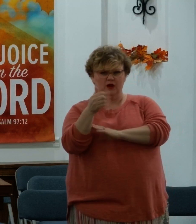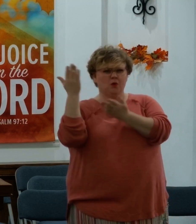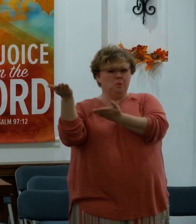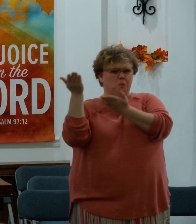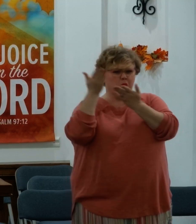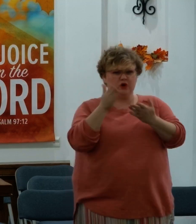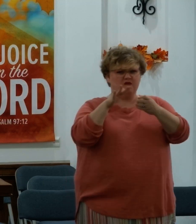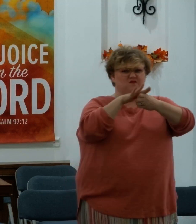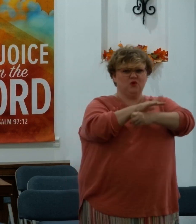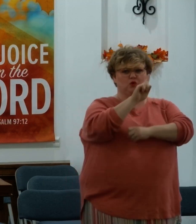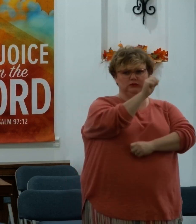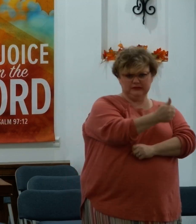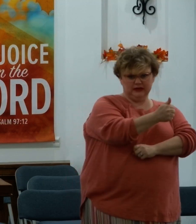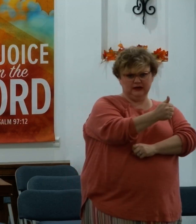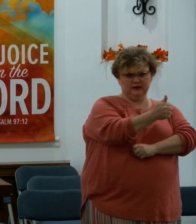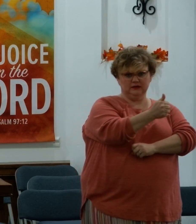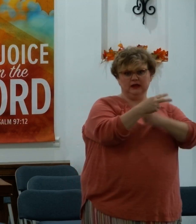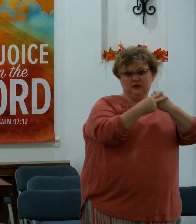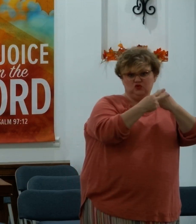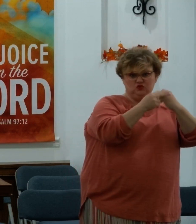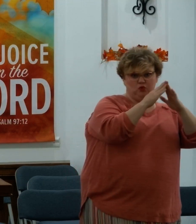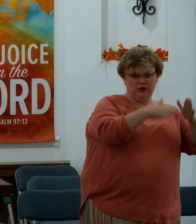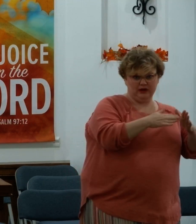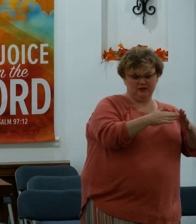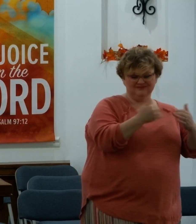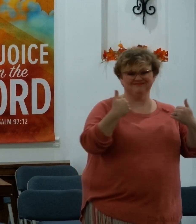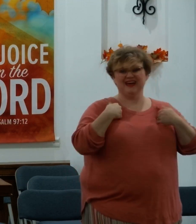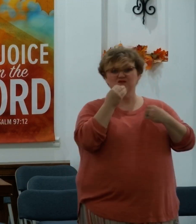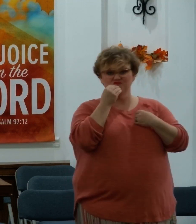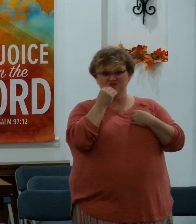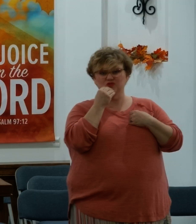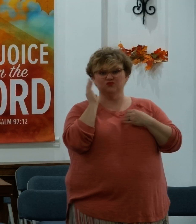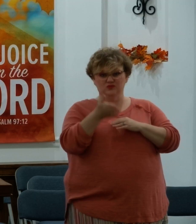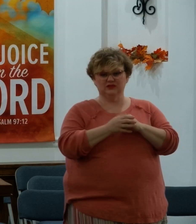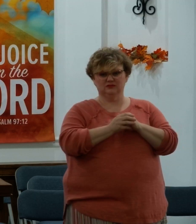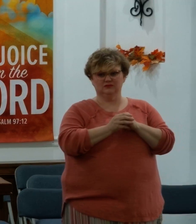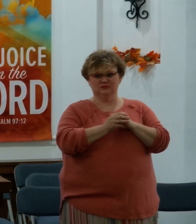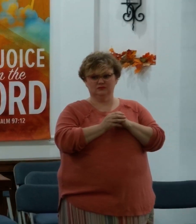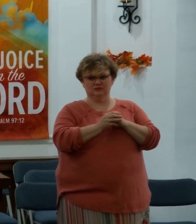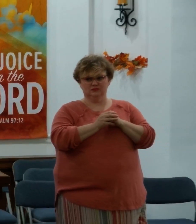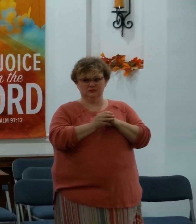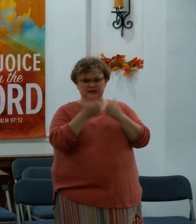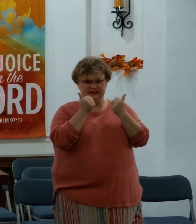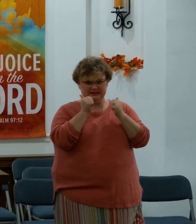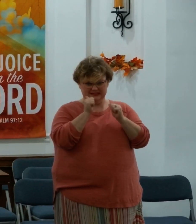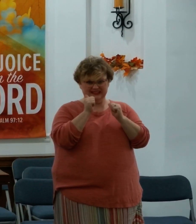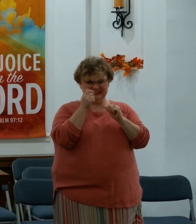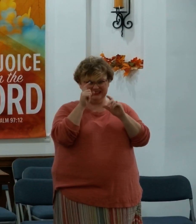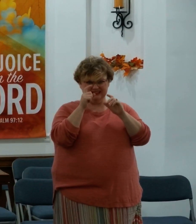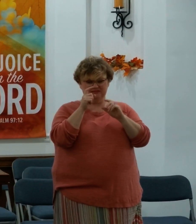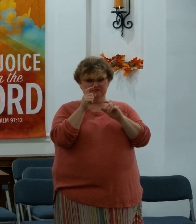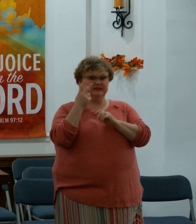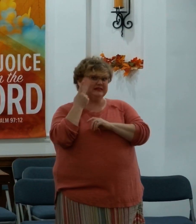storehouse that there may be food in my house. Test me in this, says the Lord Almighty, and